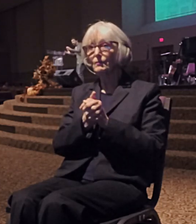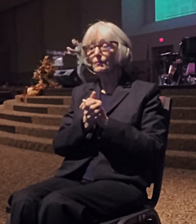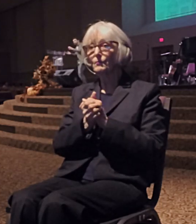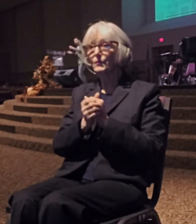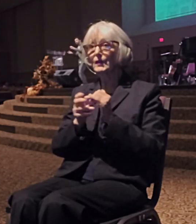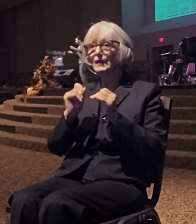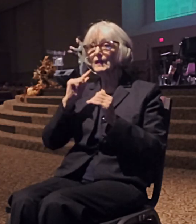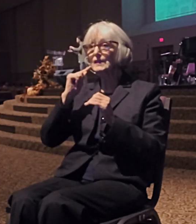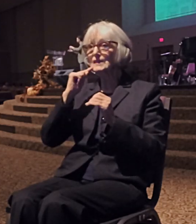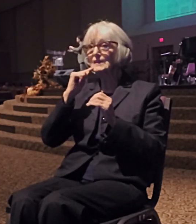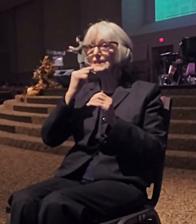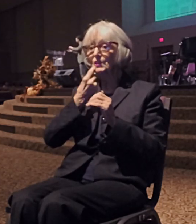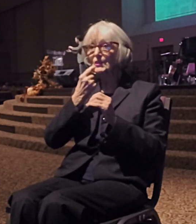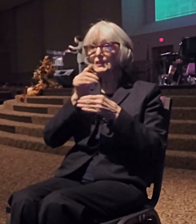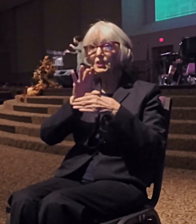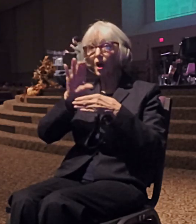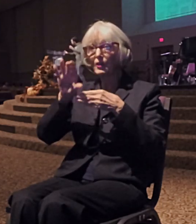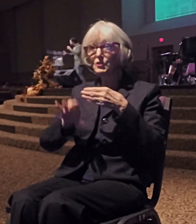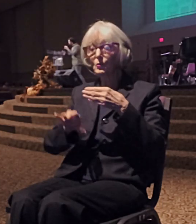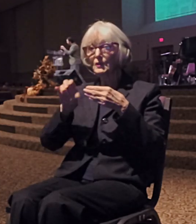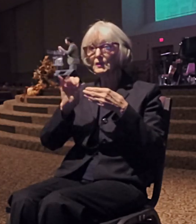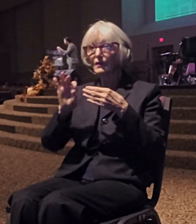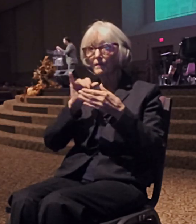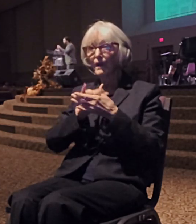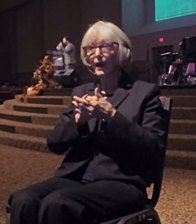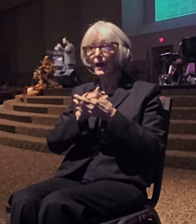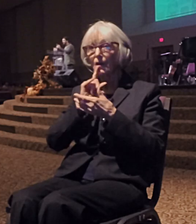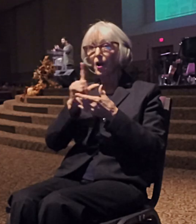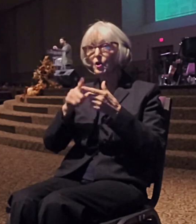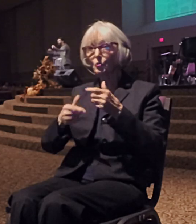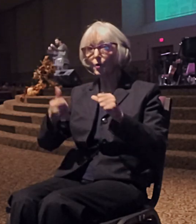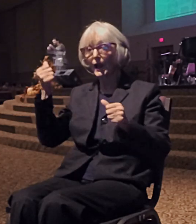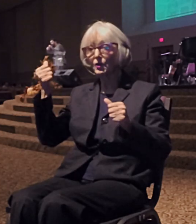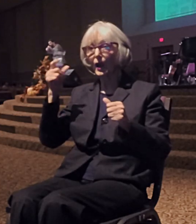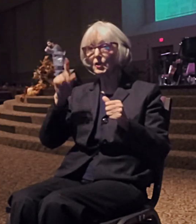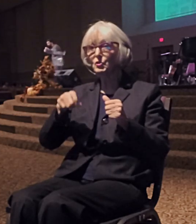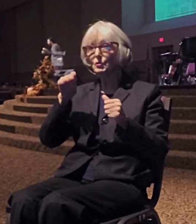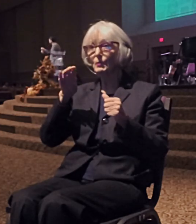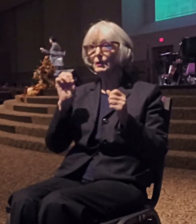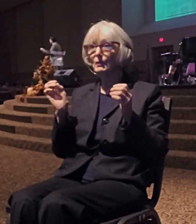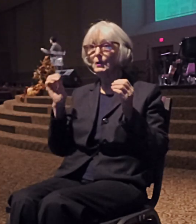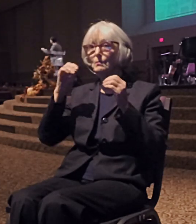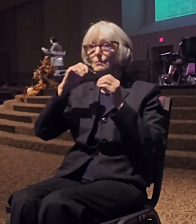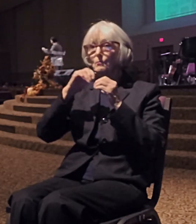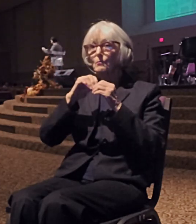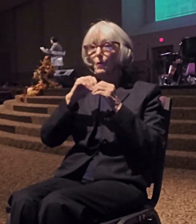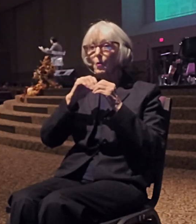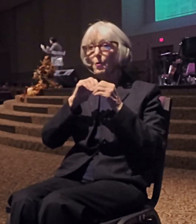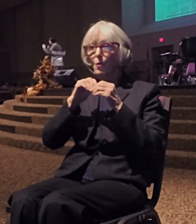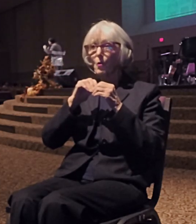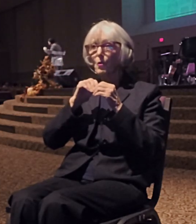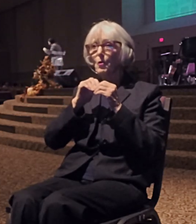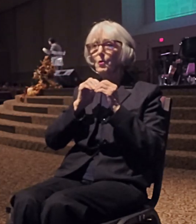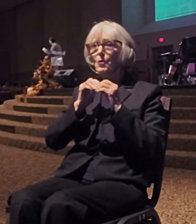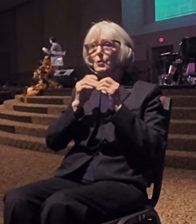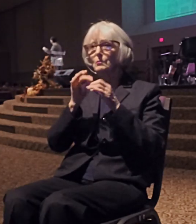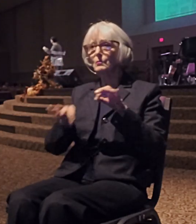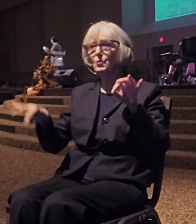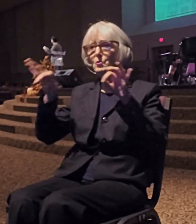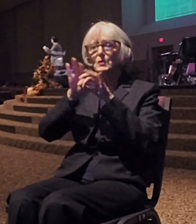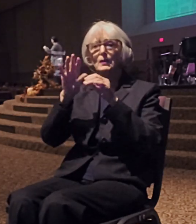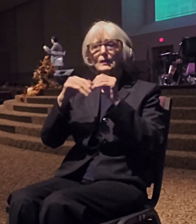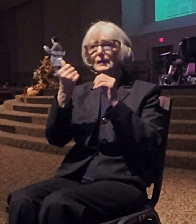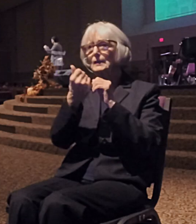serious consequences of that are far greater and should therefore be more gripping than any